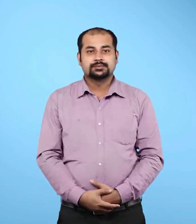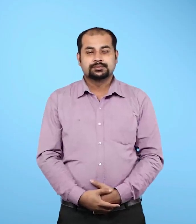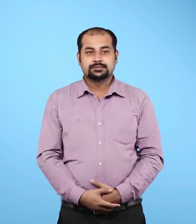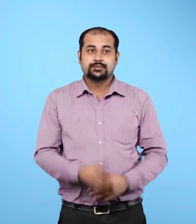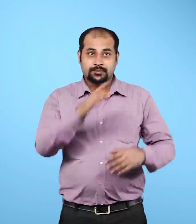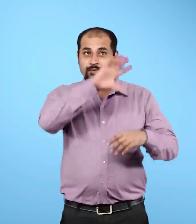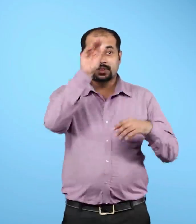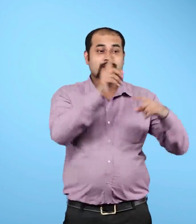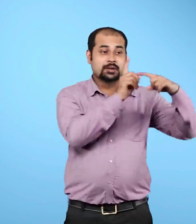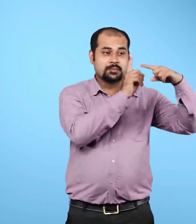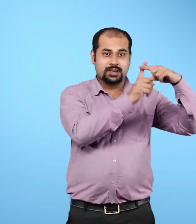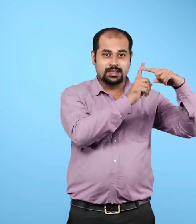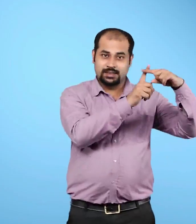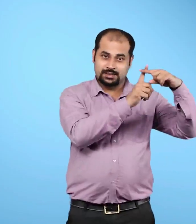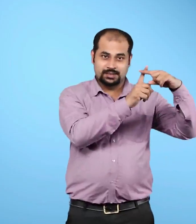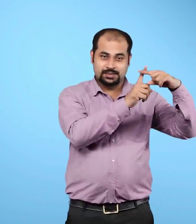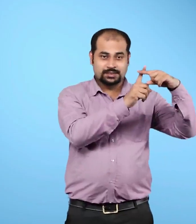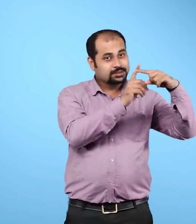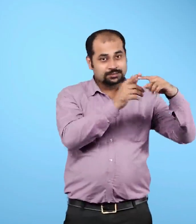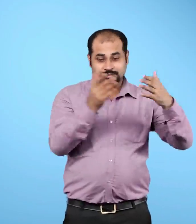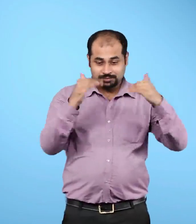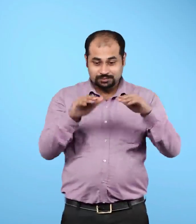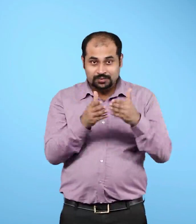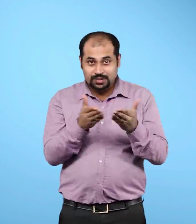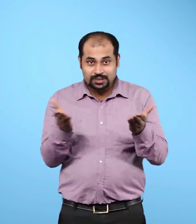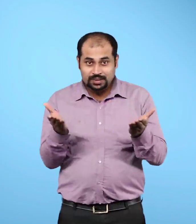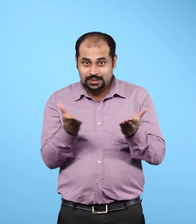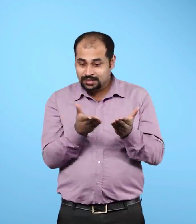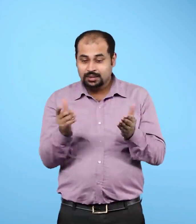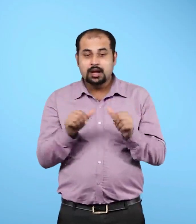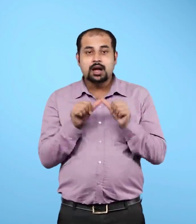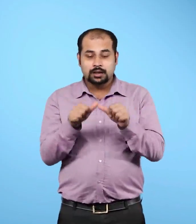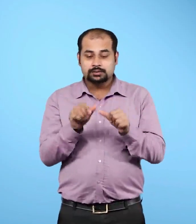Row 3 has space in both columns for writing answers.